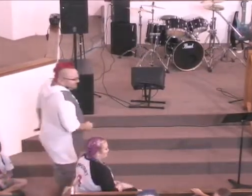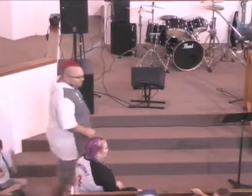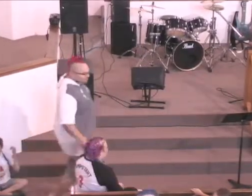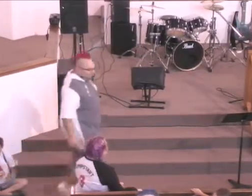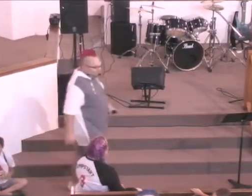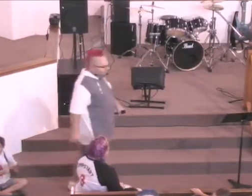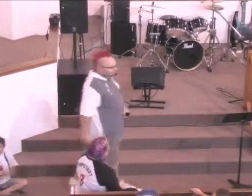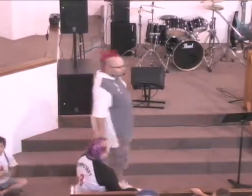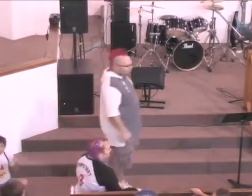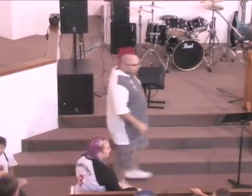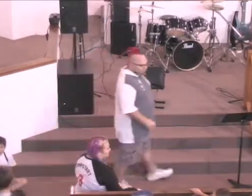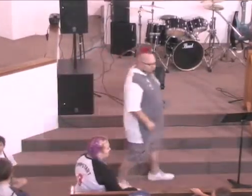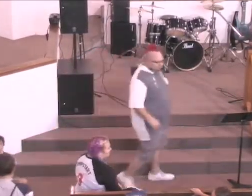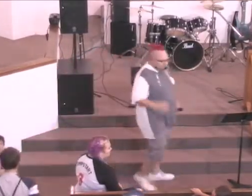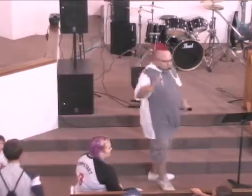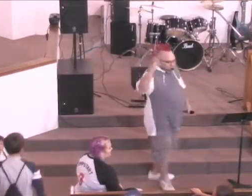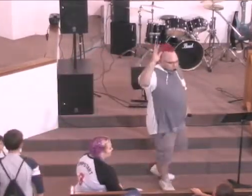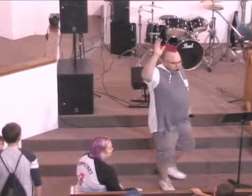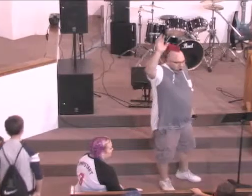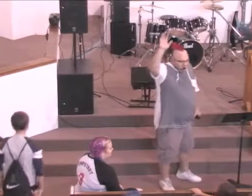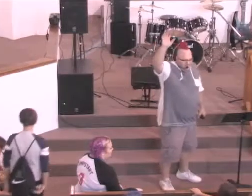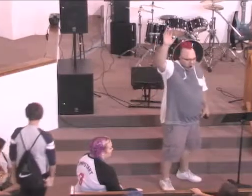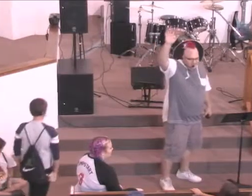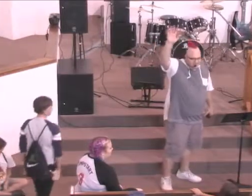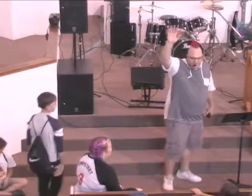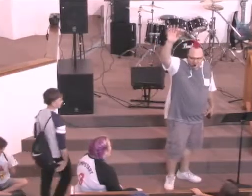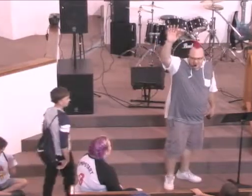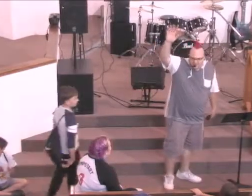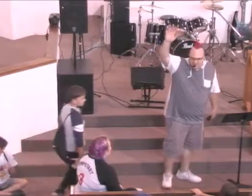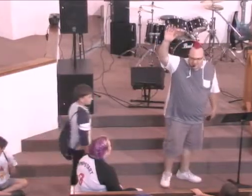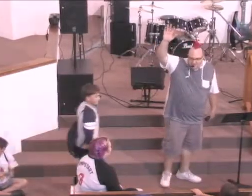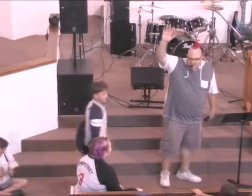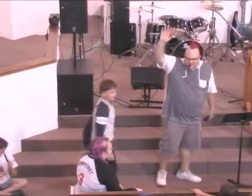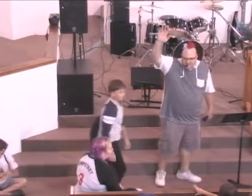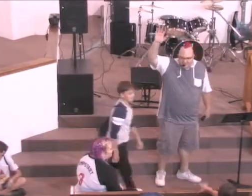Come on. Is he the only cheater in this room? No. I've cheated.